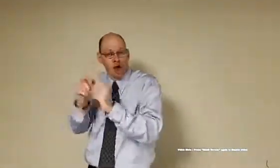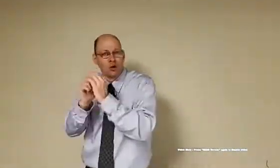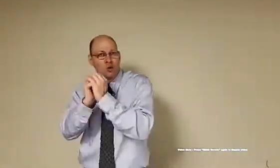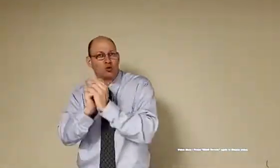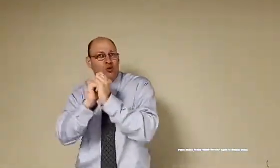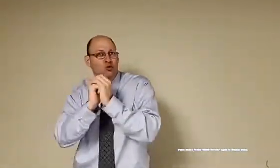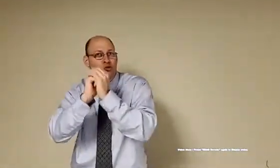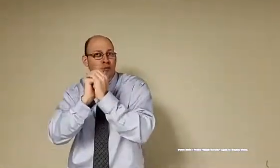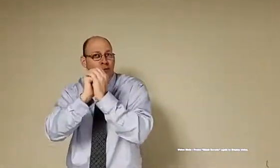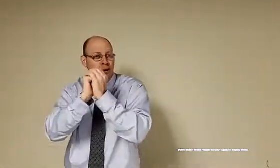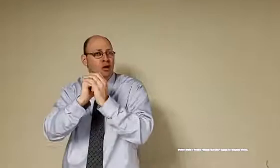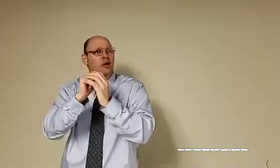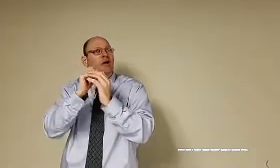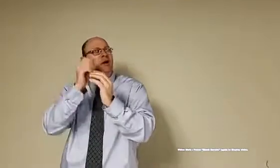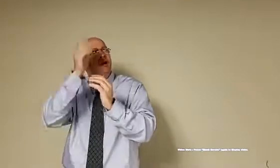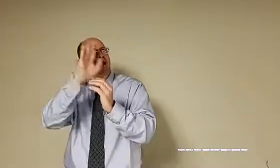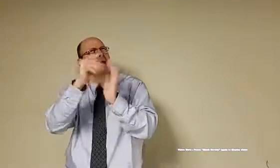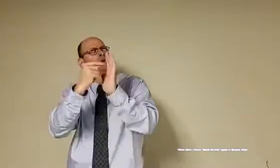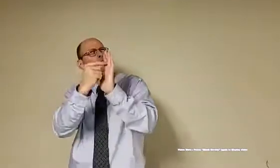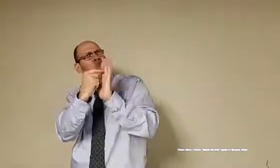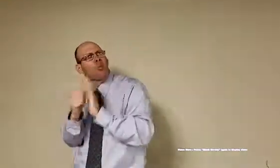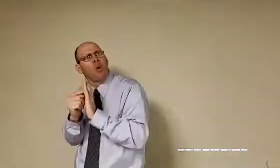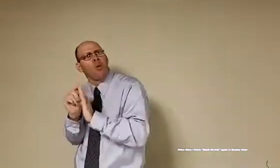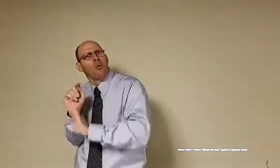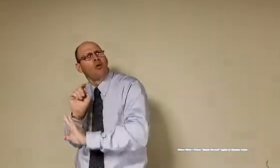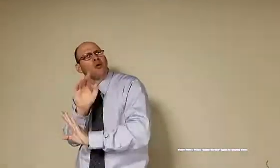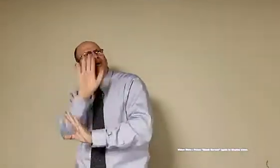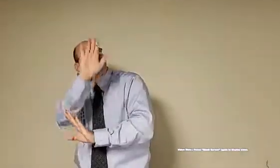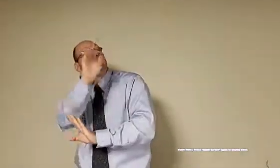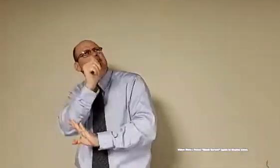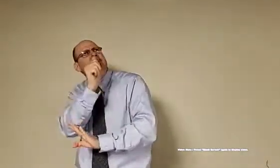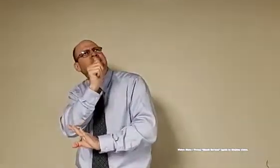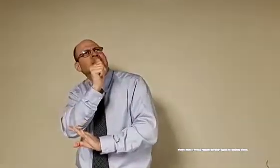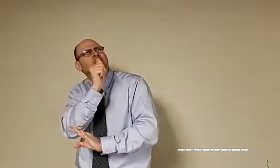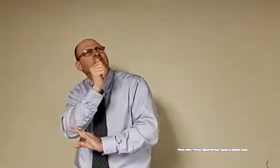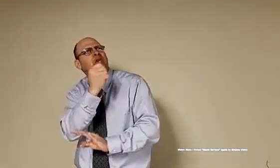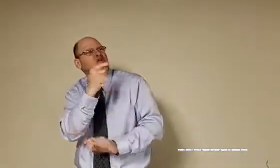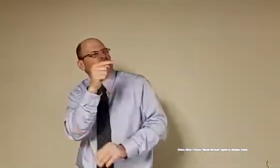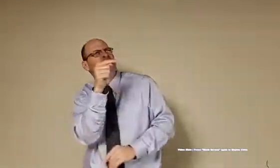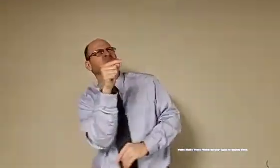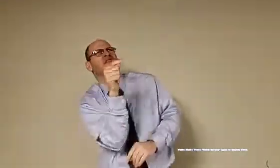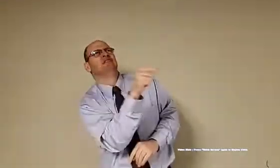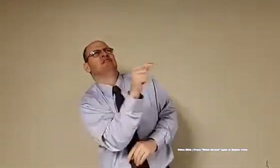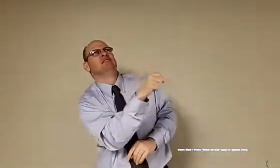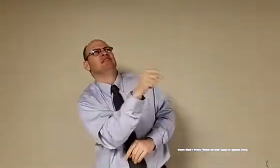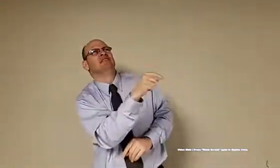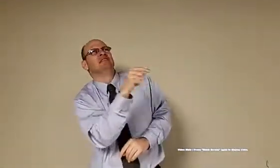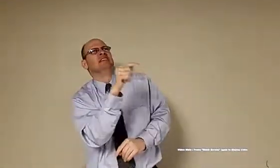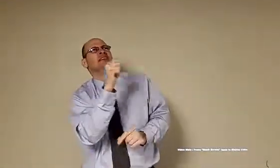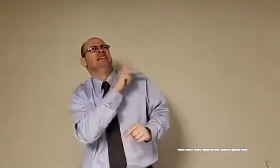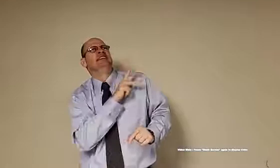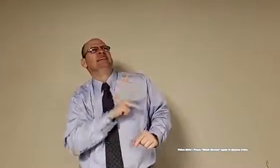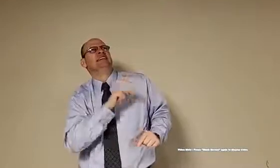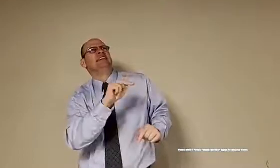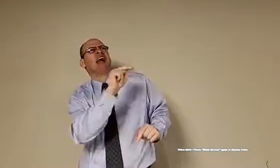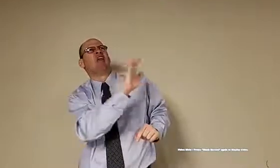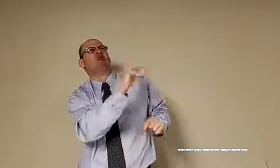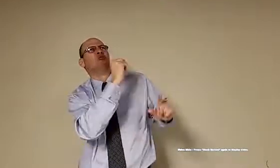And there was 3 others that were worshipers of God to show if God would reveal the meaning of that